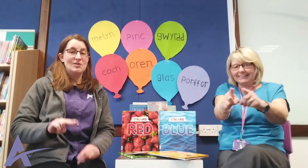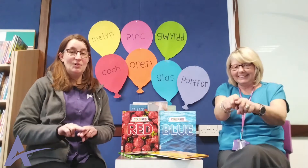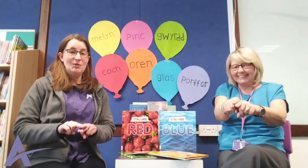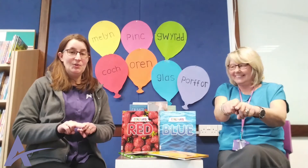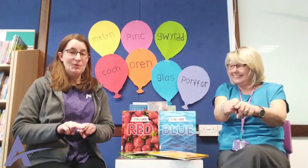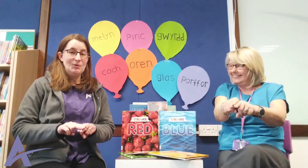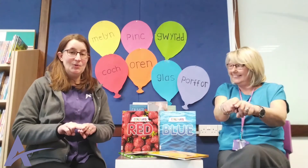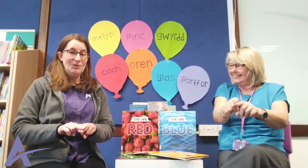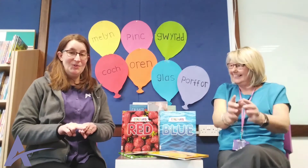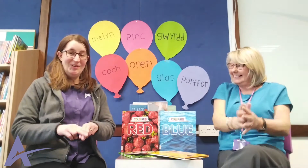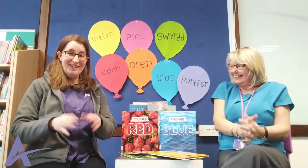too.